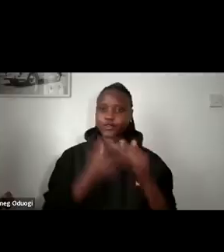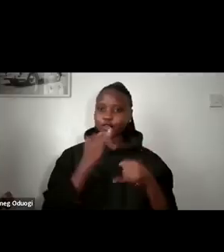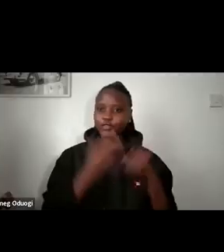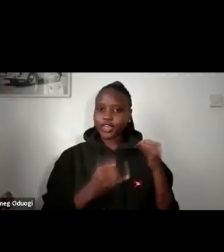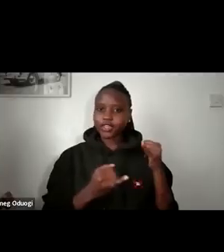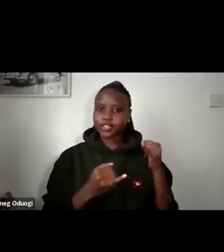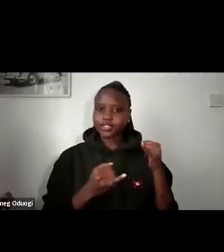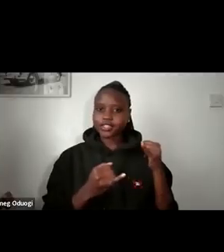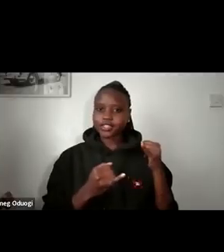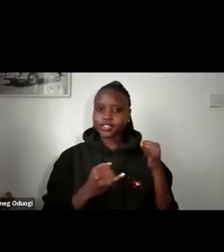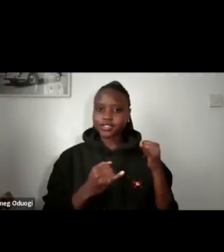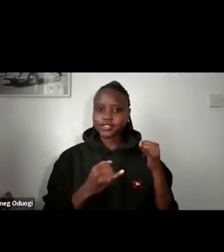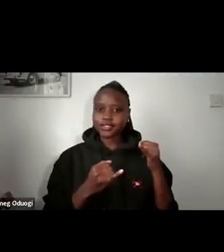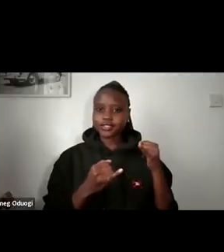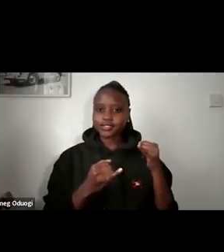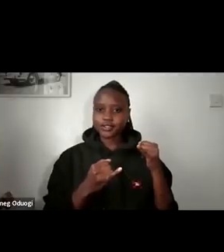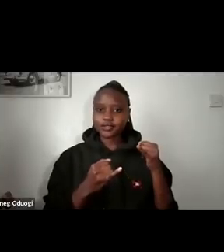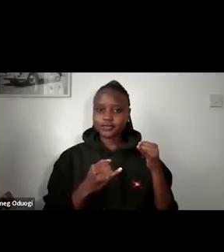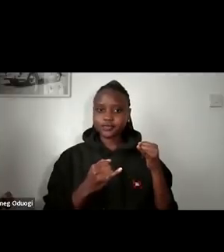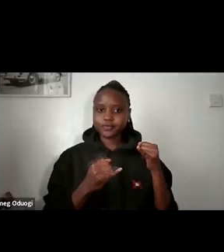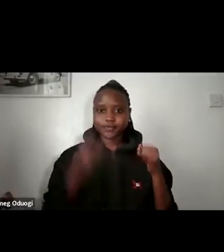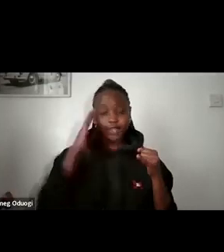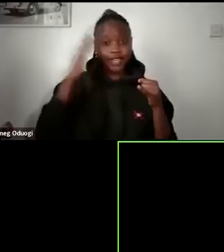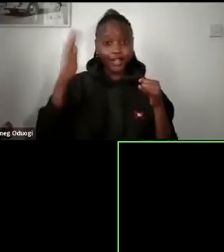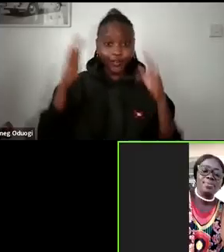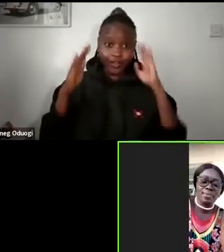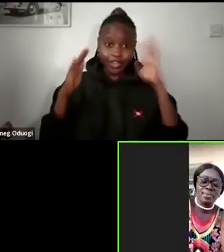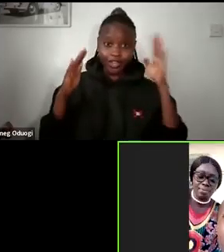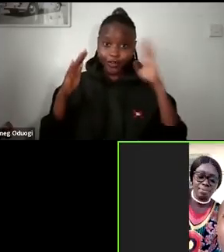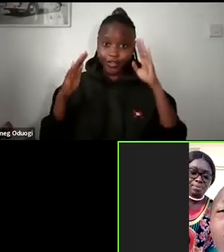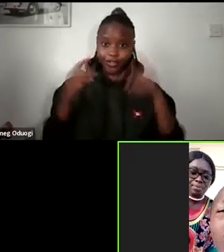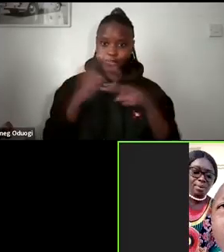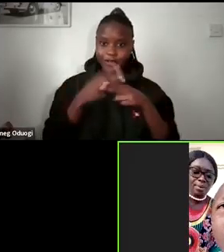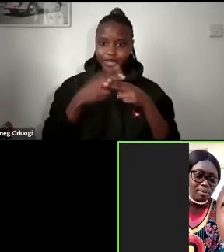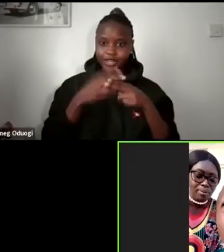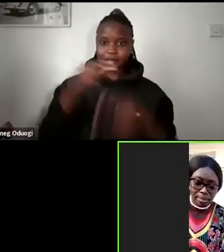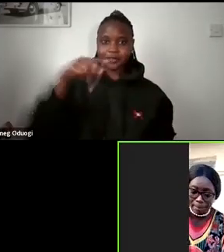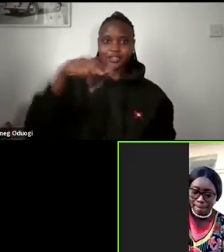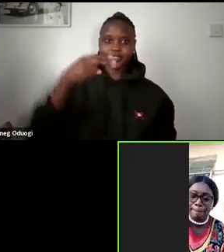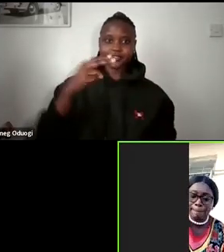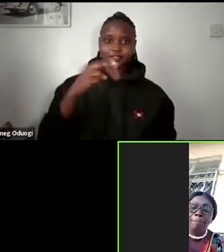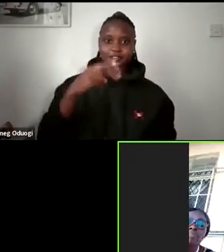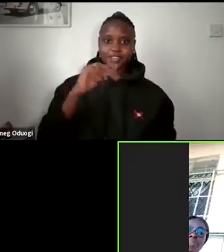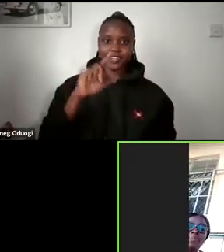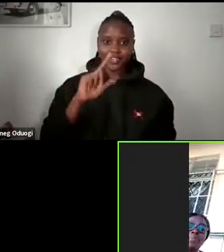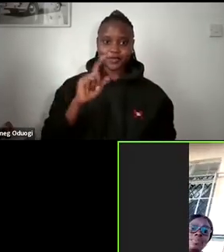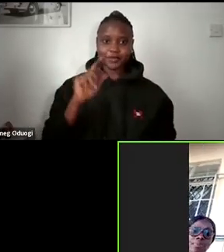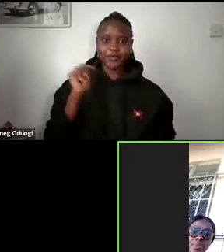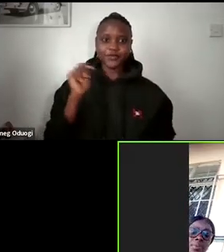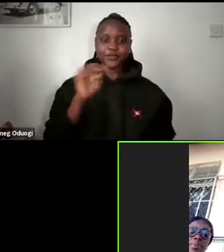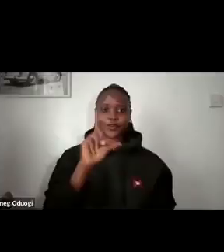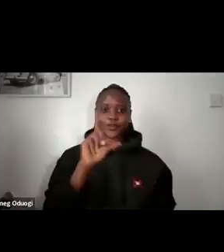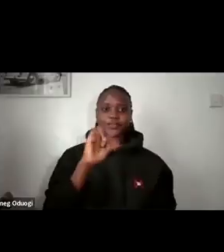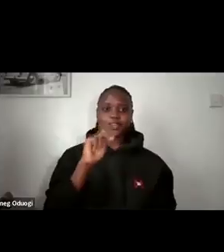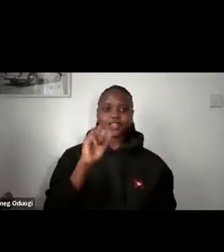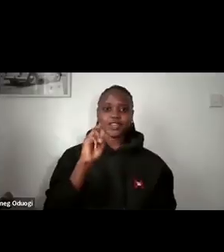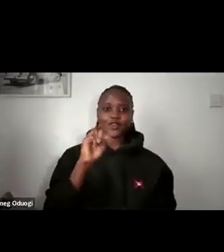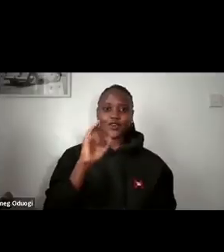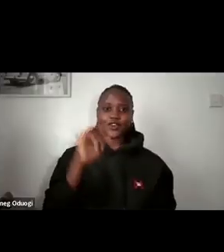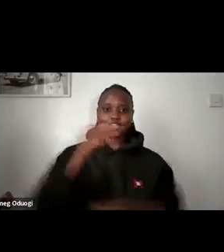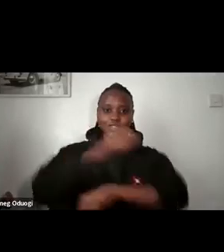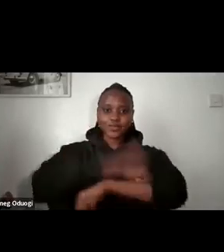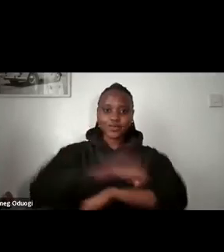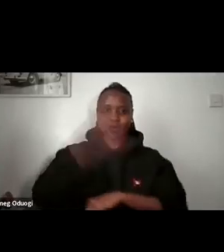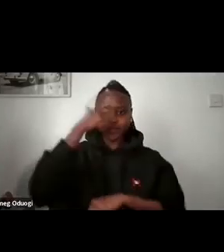them. Hello, I'm Philip Karani from Likoni School for the Visually Impaired. I want to